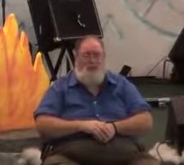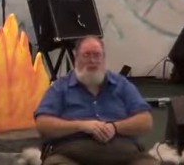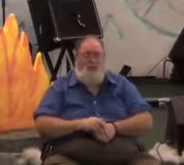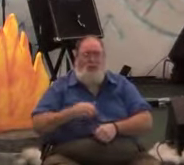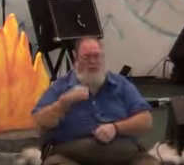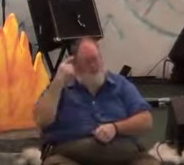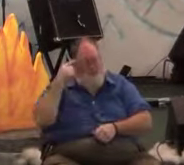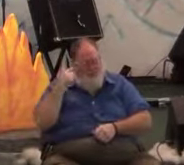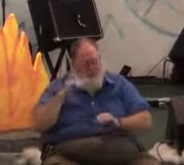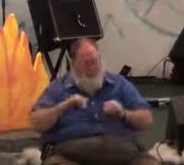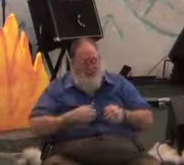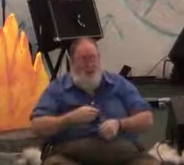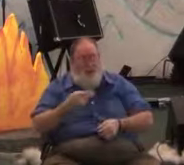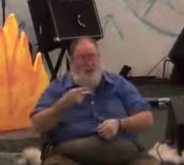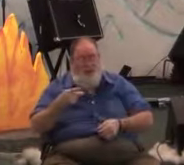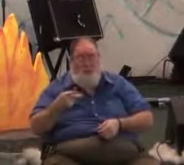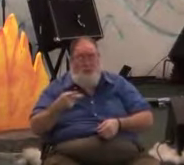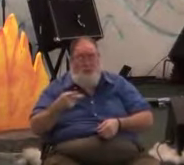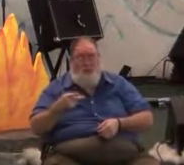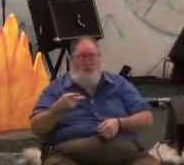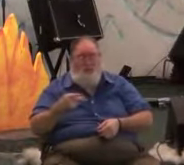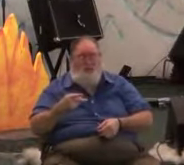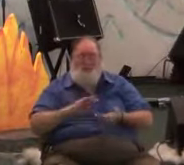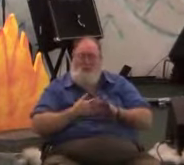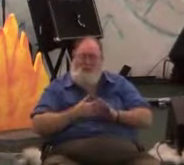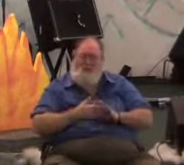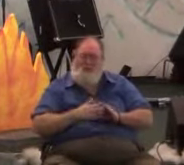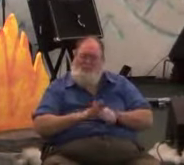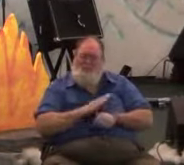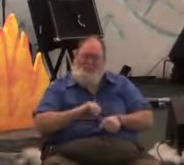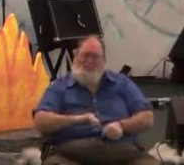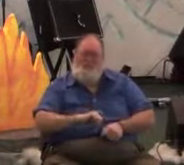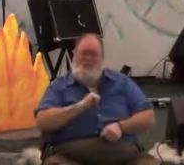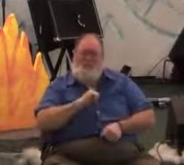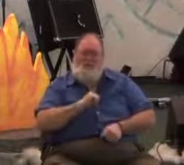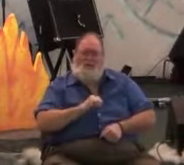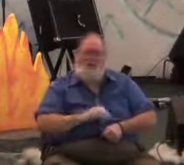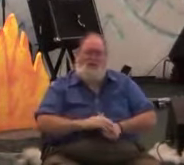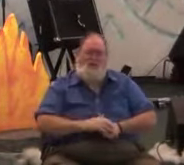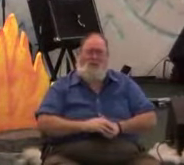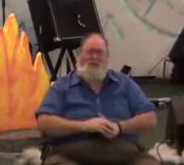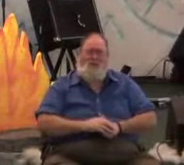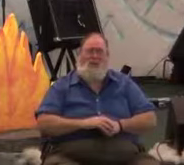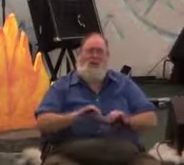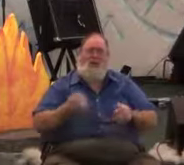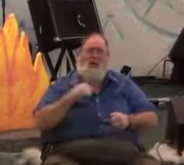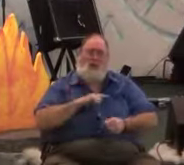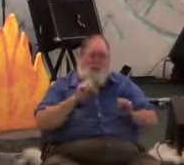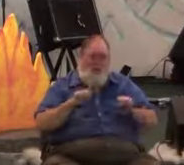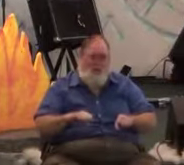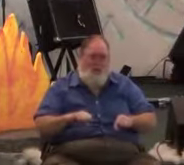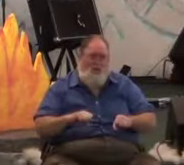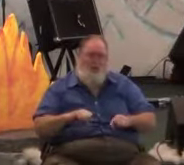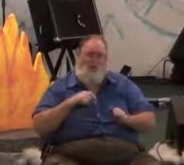was thinking how you and I get in a prideful state and how we can kill the work